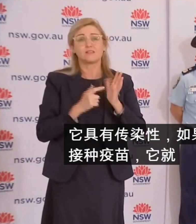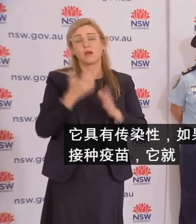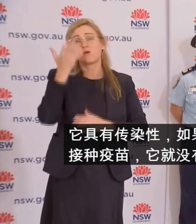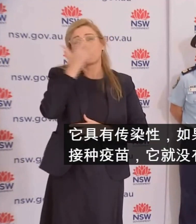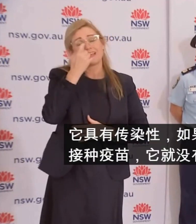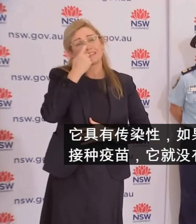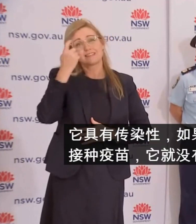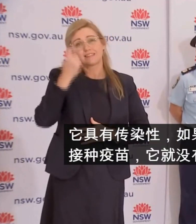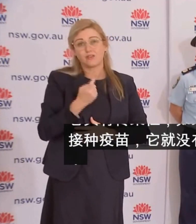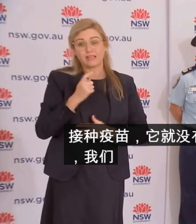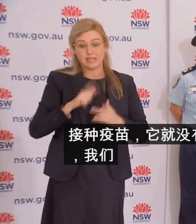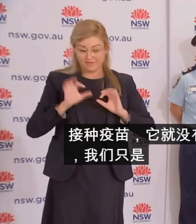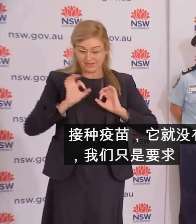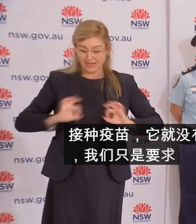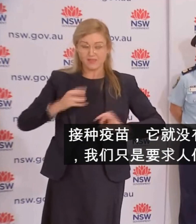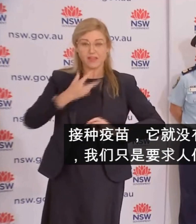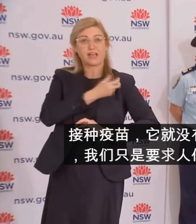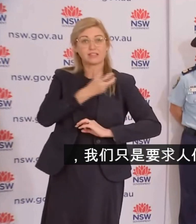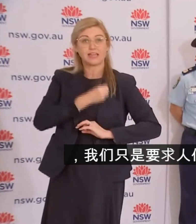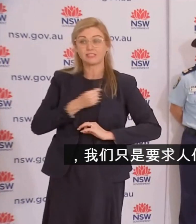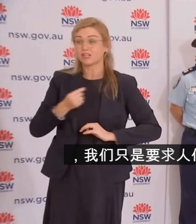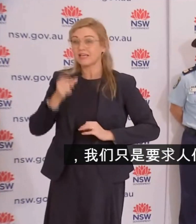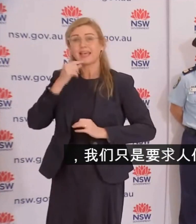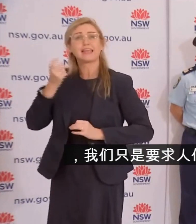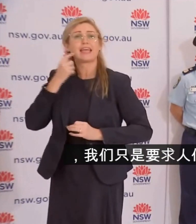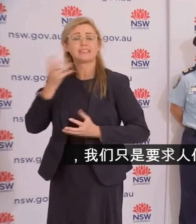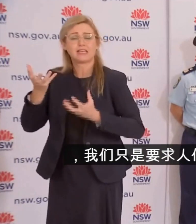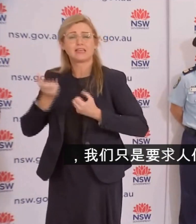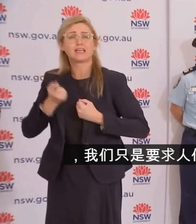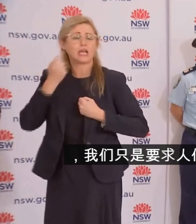vaccinated, it leaves no room for error, and we just ask people to think about that.